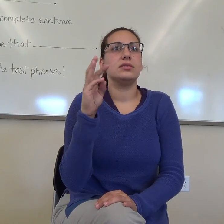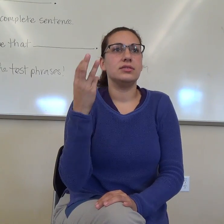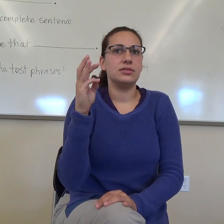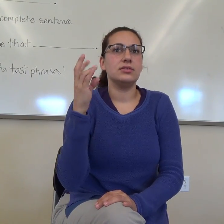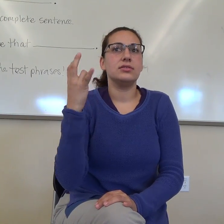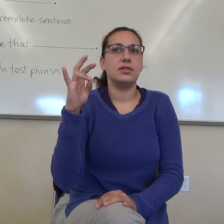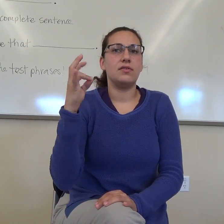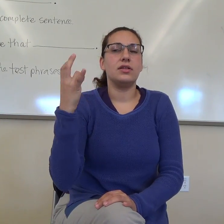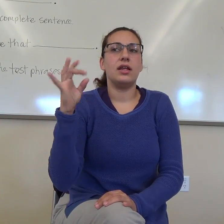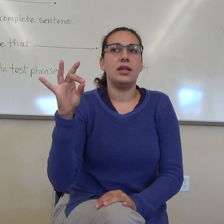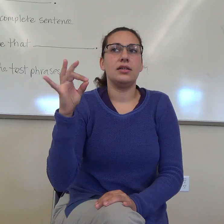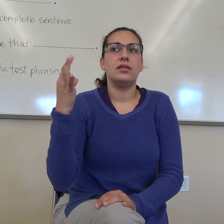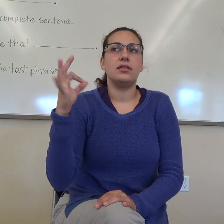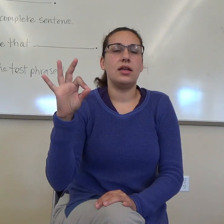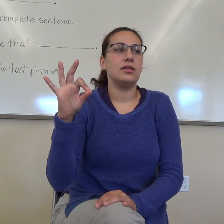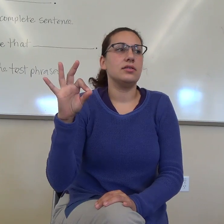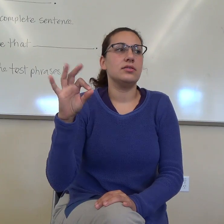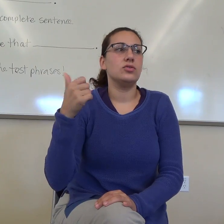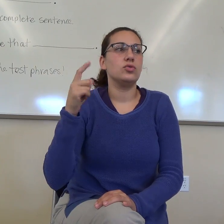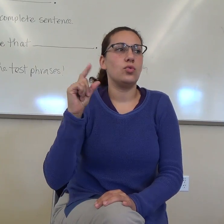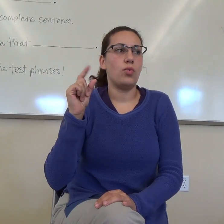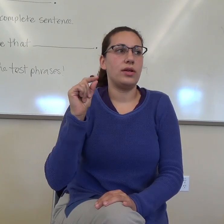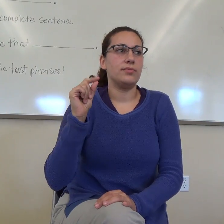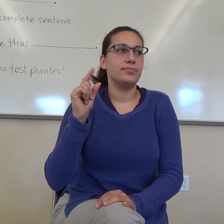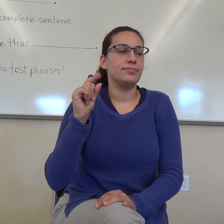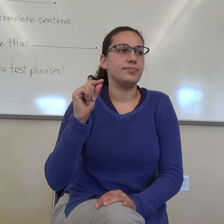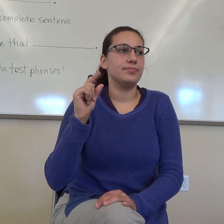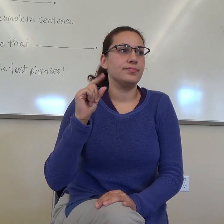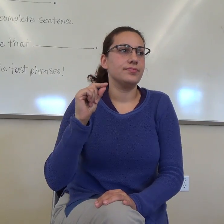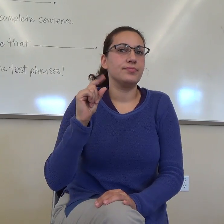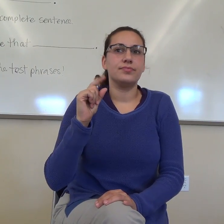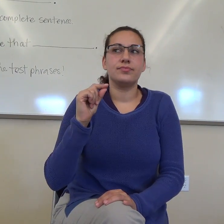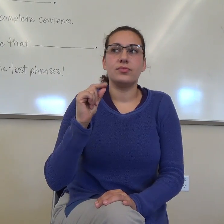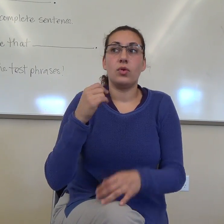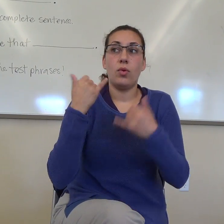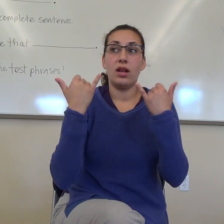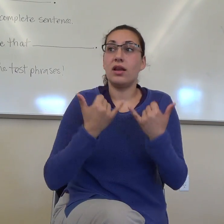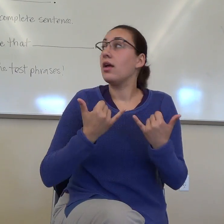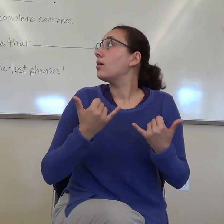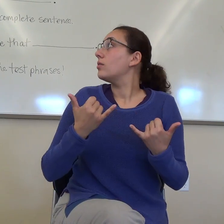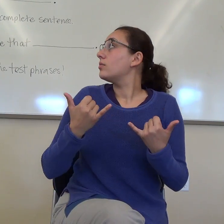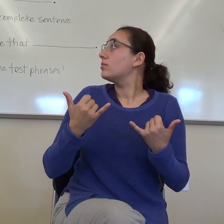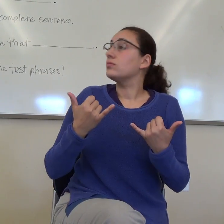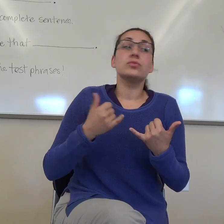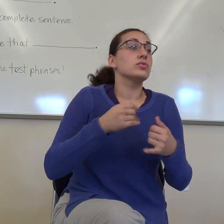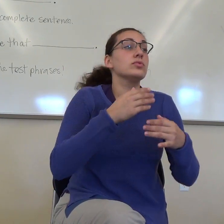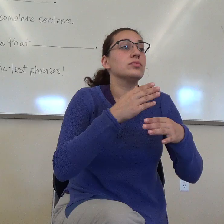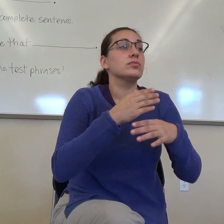17, 18, 19, 20. So at this point, this is going to be divided by 20.